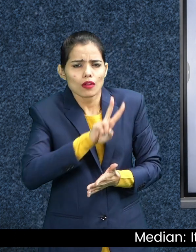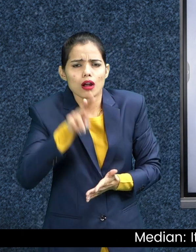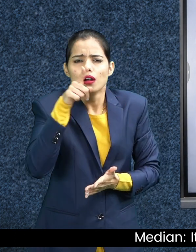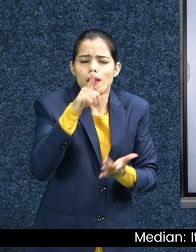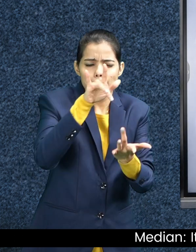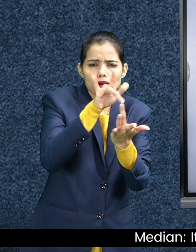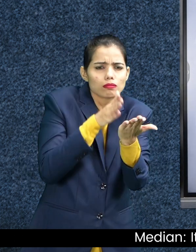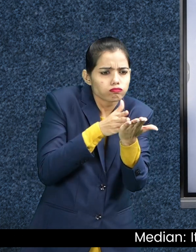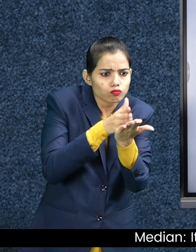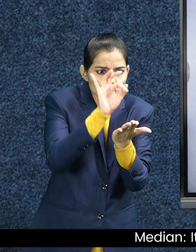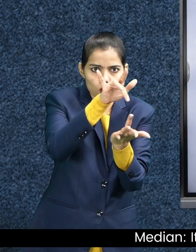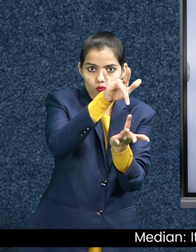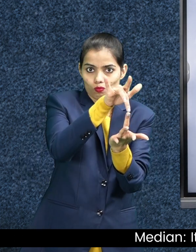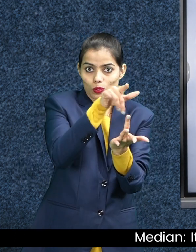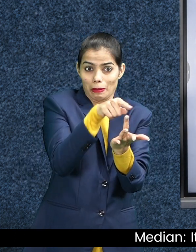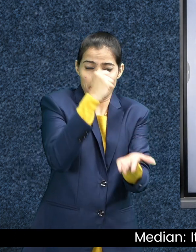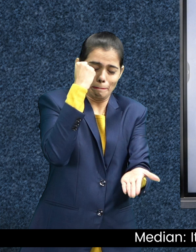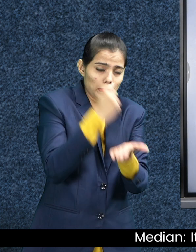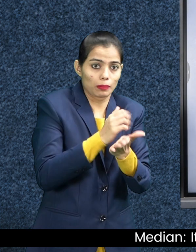middlemost observations.